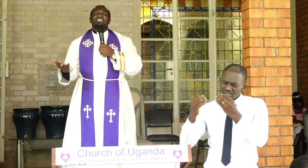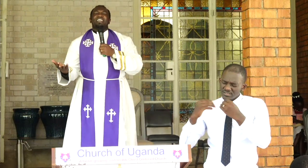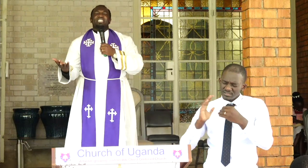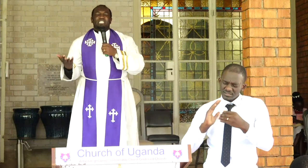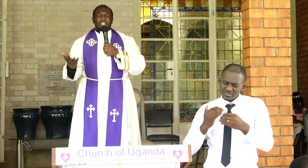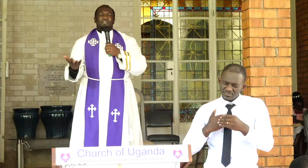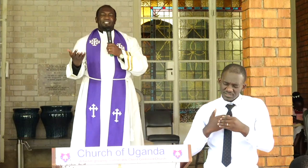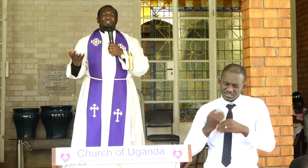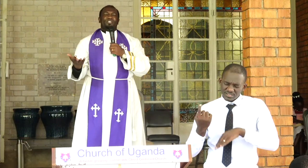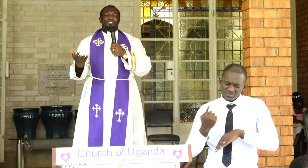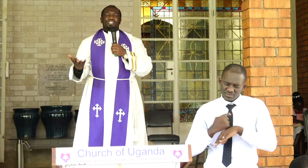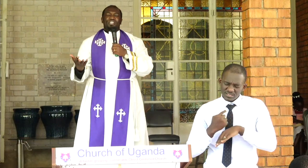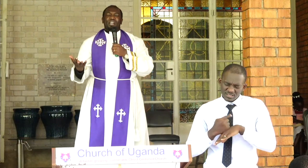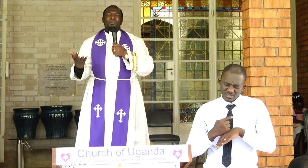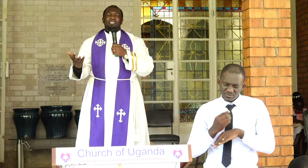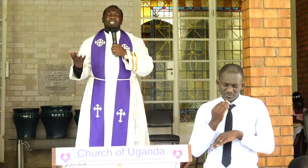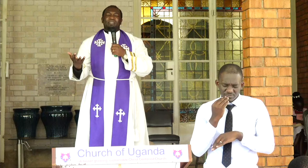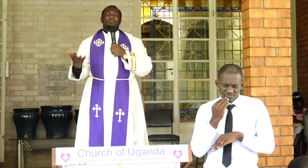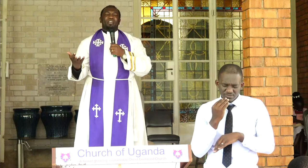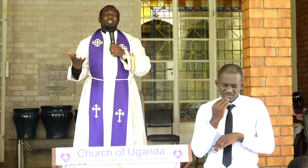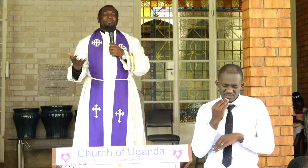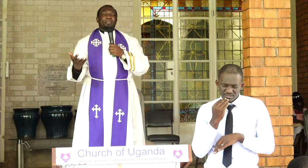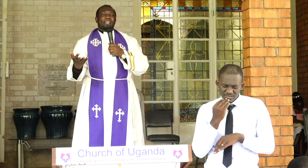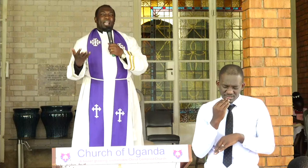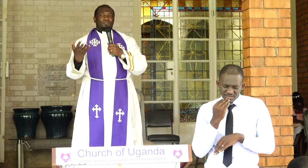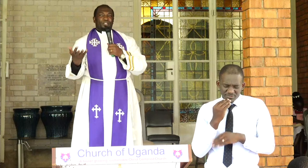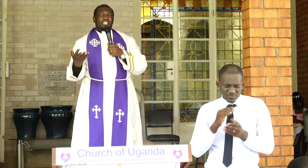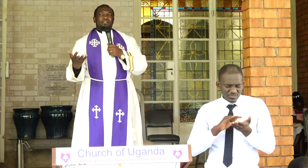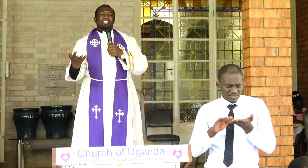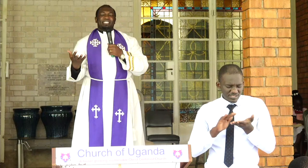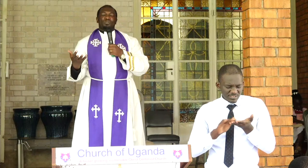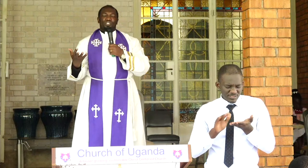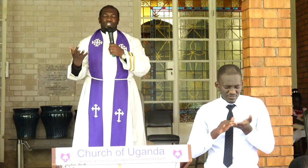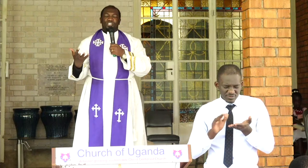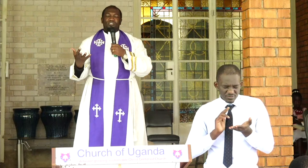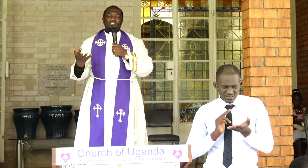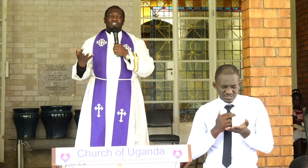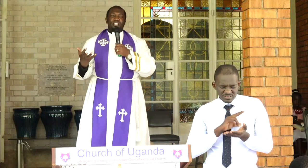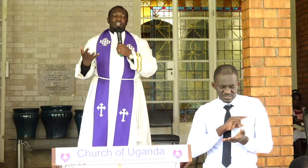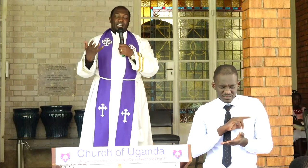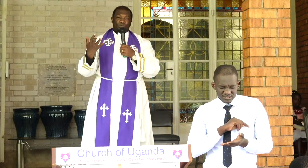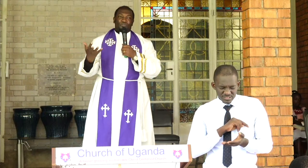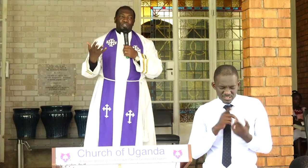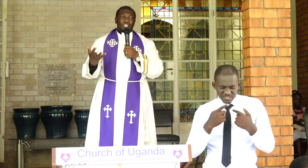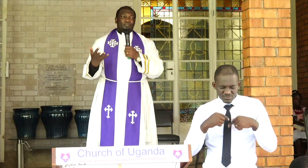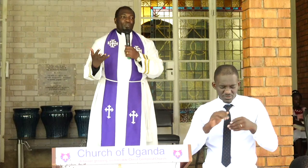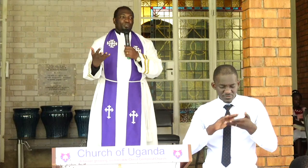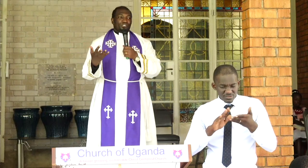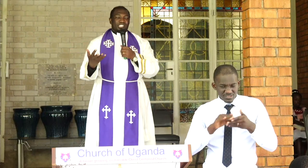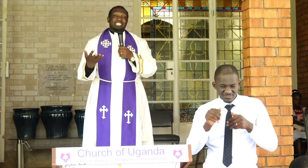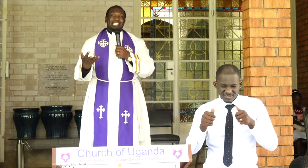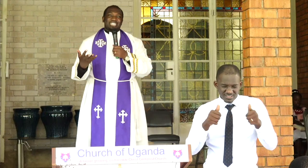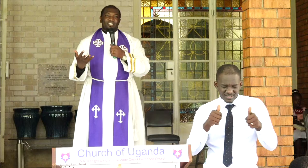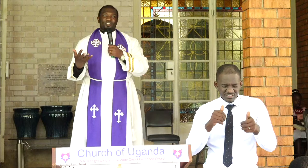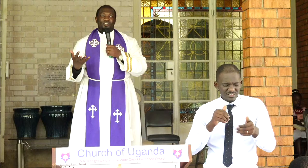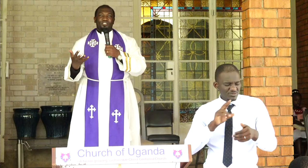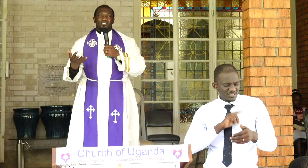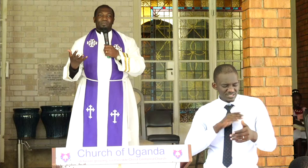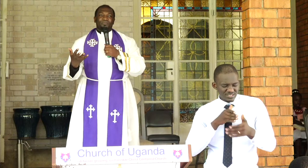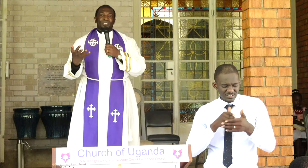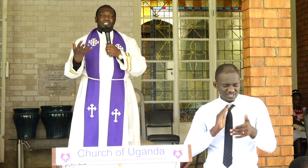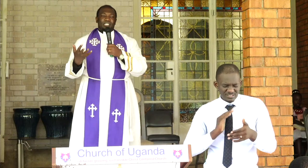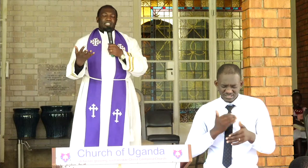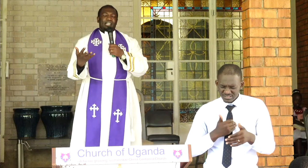heaven. Give us this day our daily bread, and forgive us our sins as we forgive those who sin against